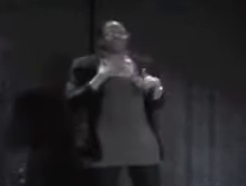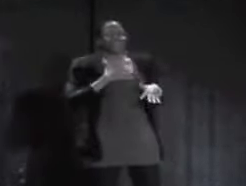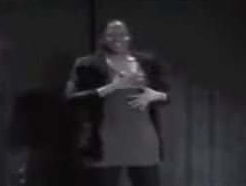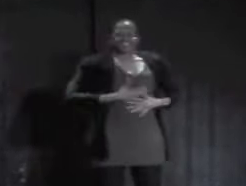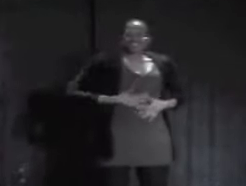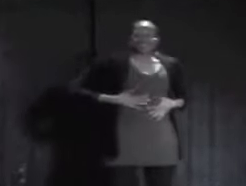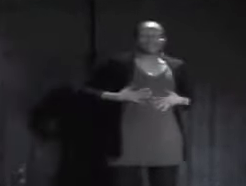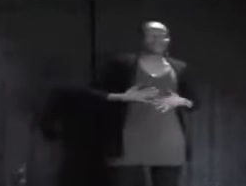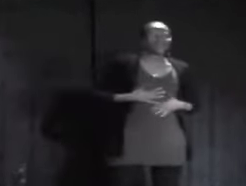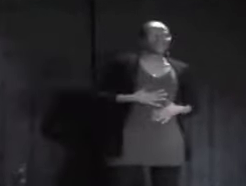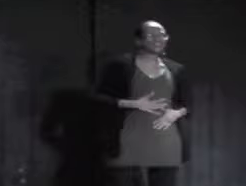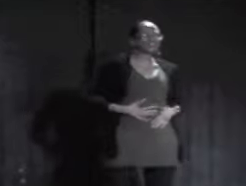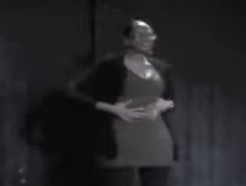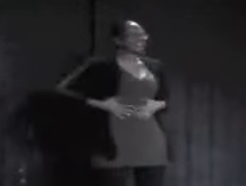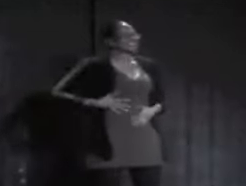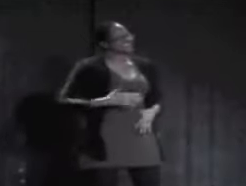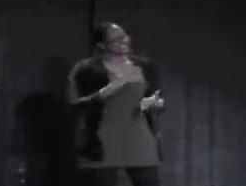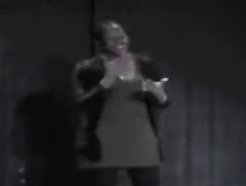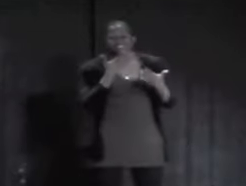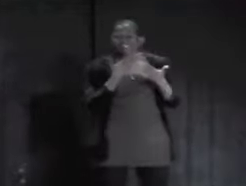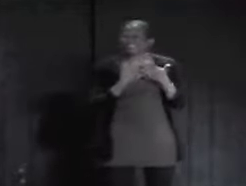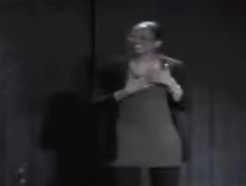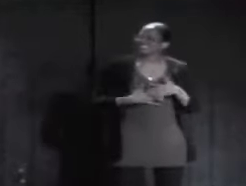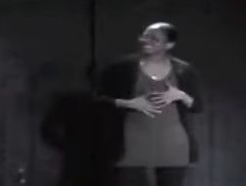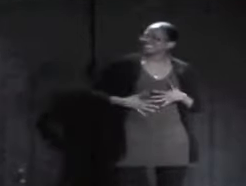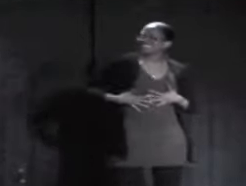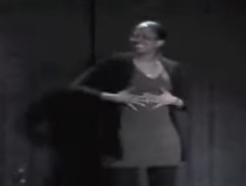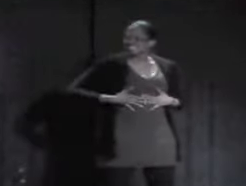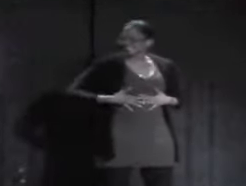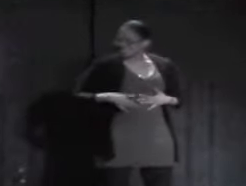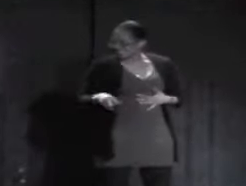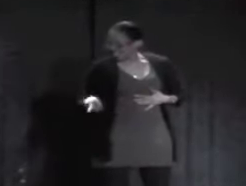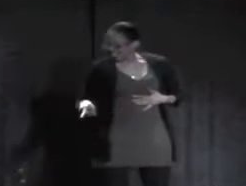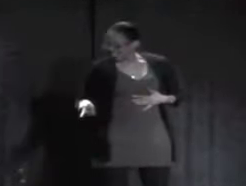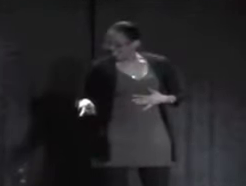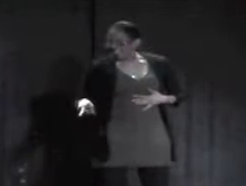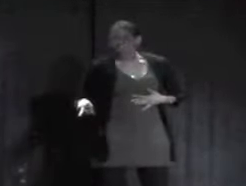He's got, oh, that was really good. All right. That tasted really good.